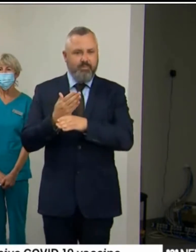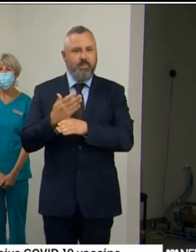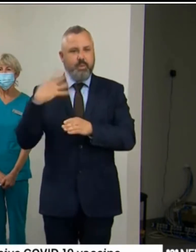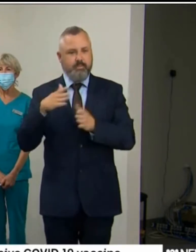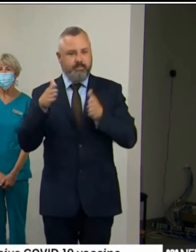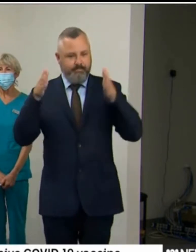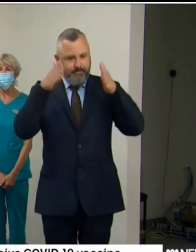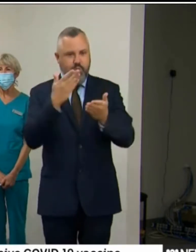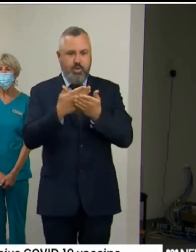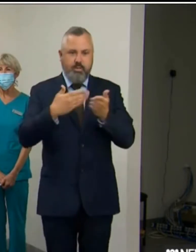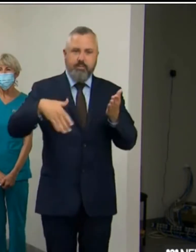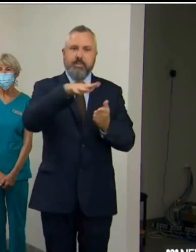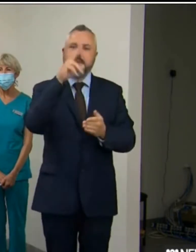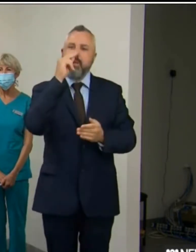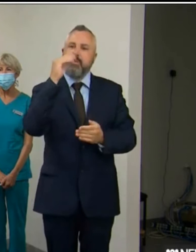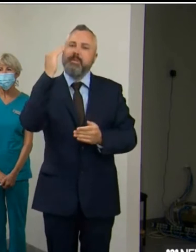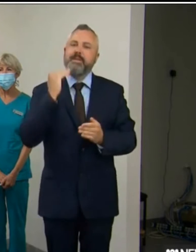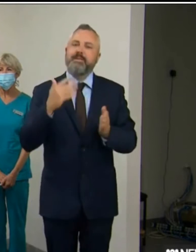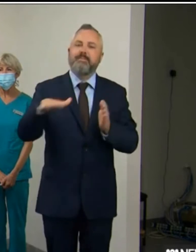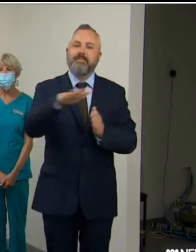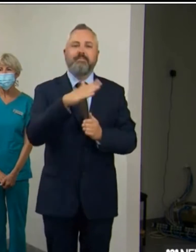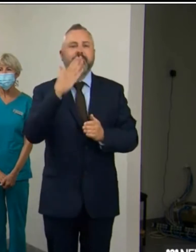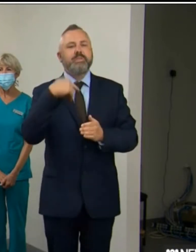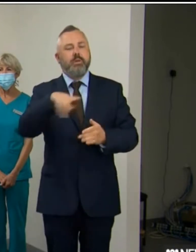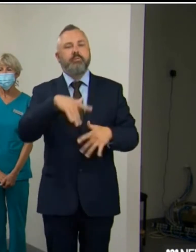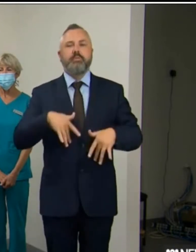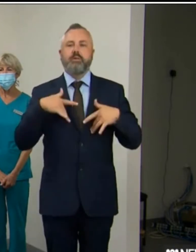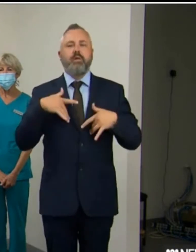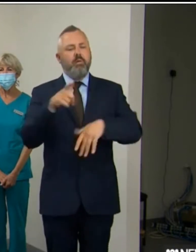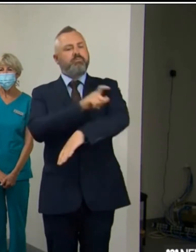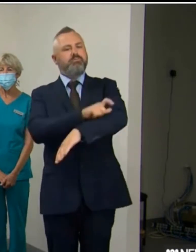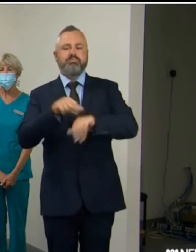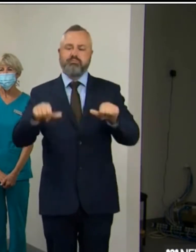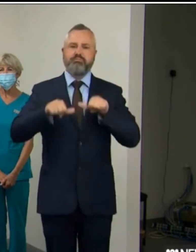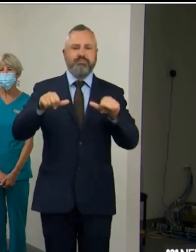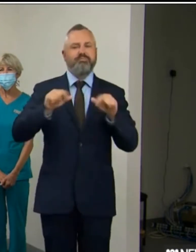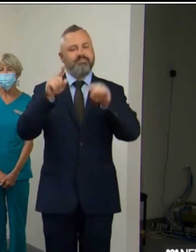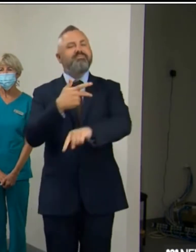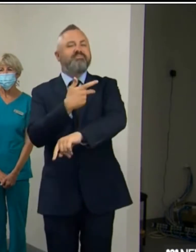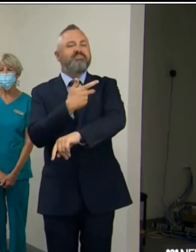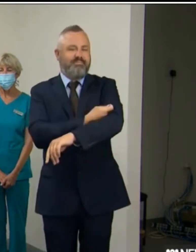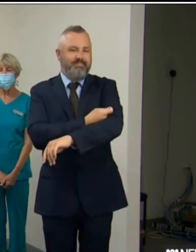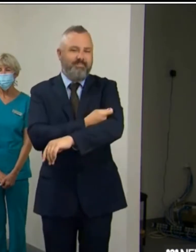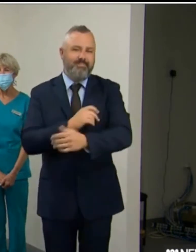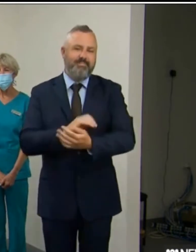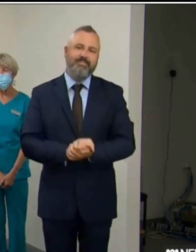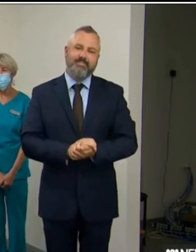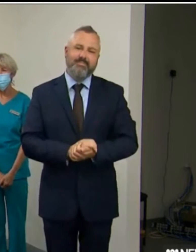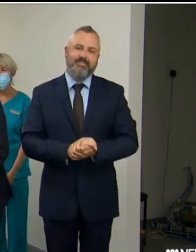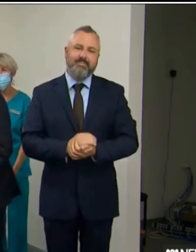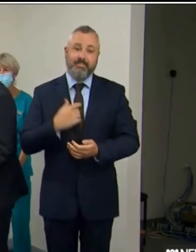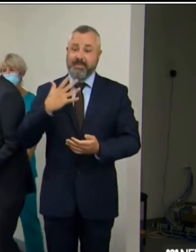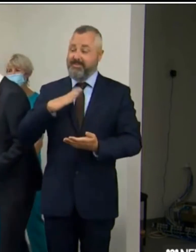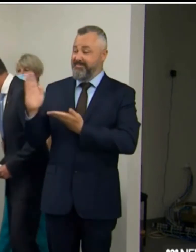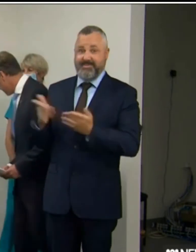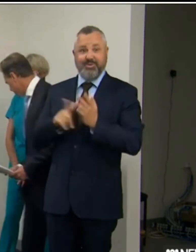that group of younger women to feel safe, to feel confident, and to come forward. With that, I'm delighted to invite Julia Gillard.